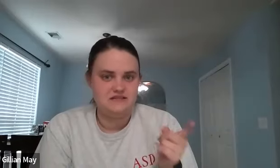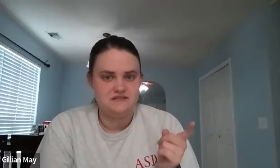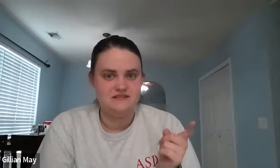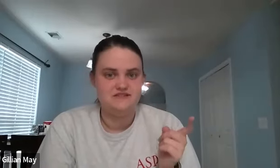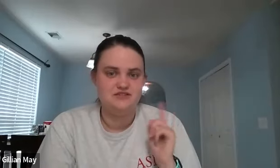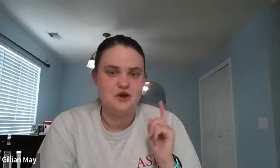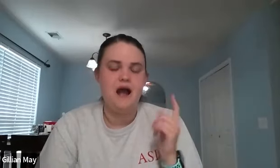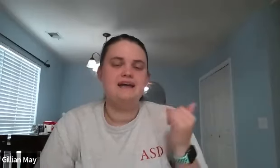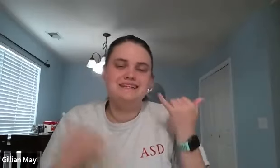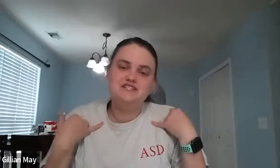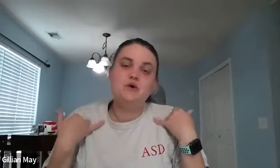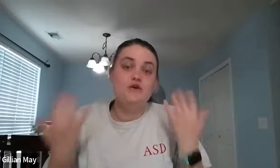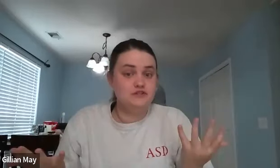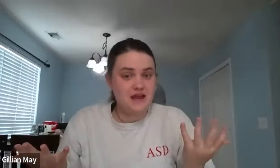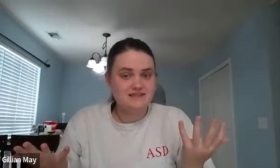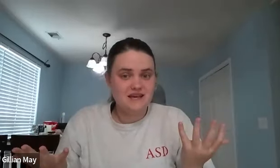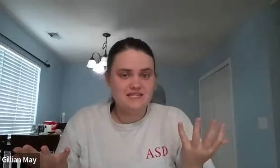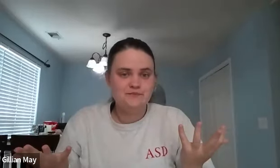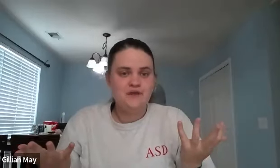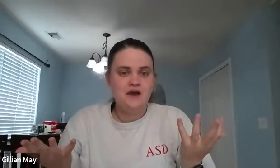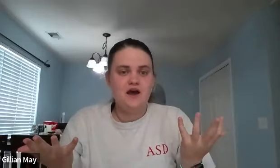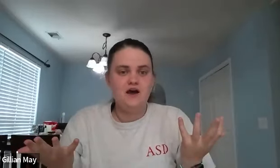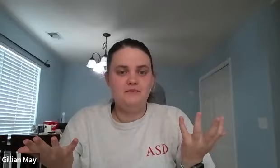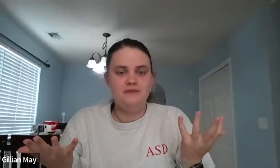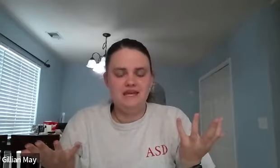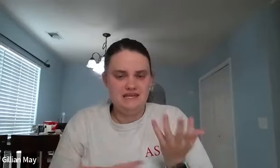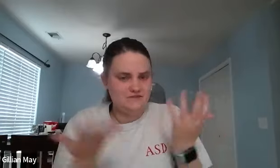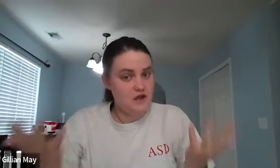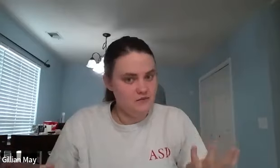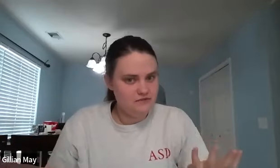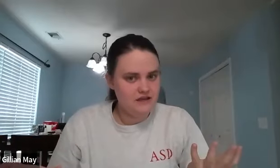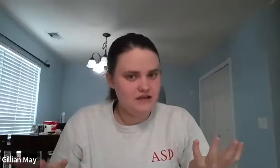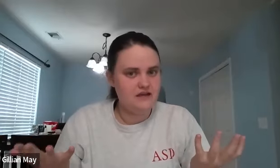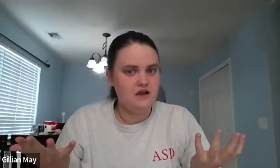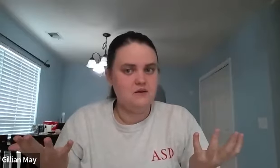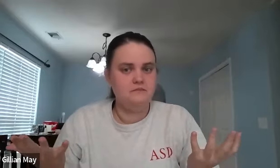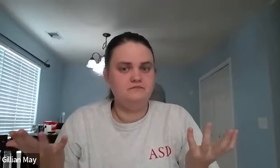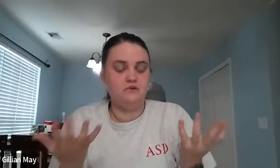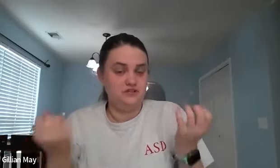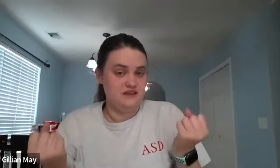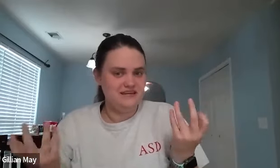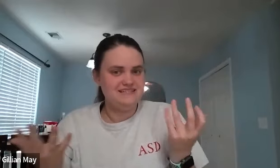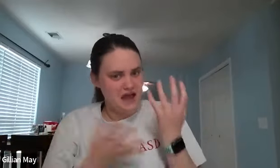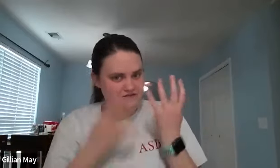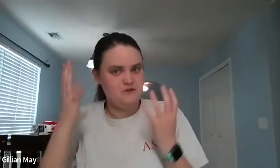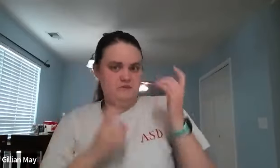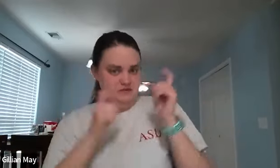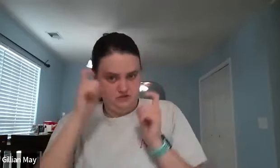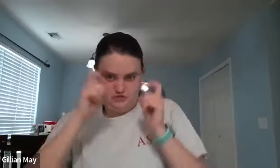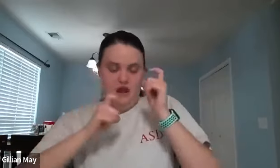of the sentence. So I tend to over dramatize. It is very helpful in when you're signing to have very big